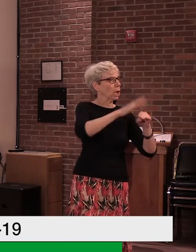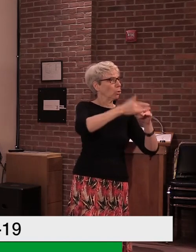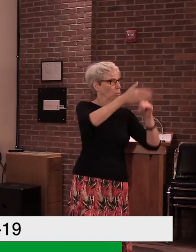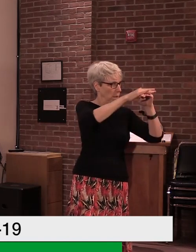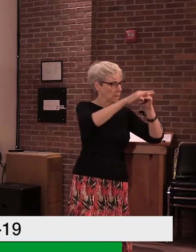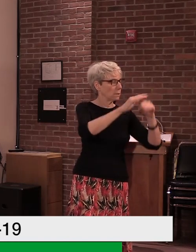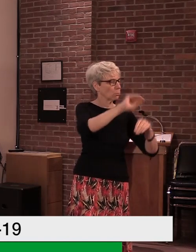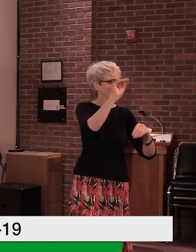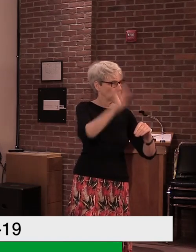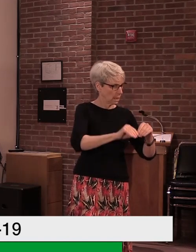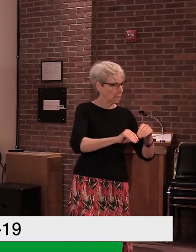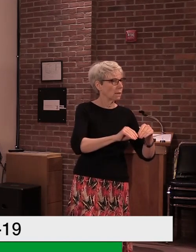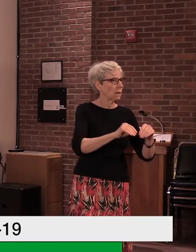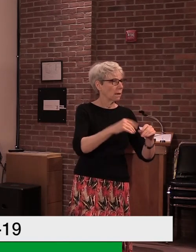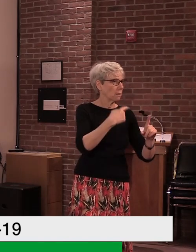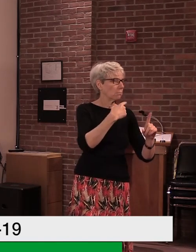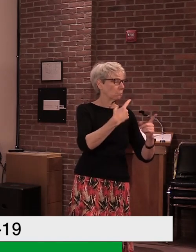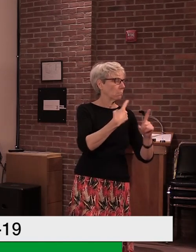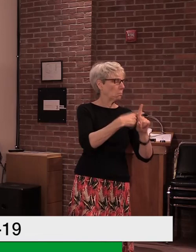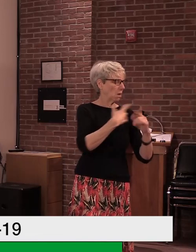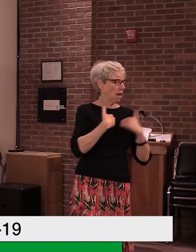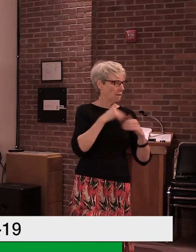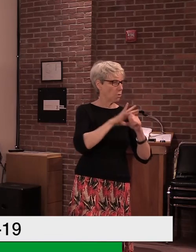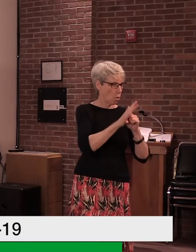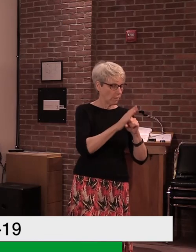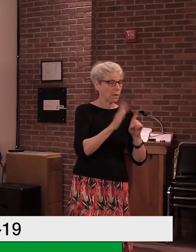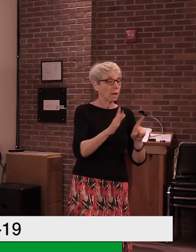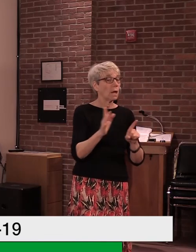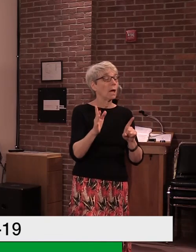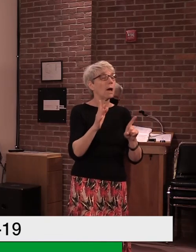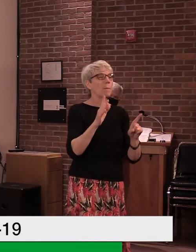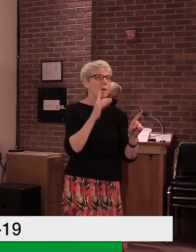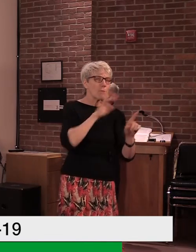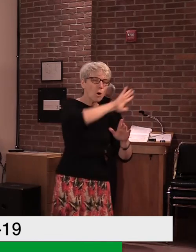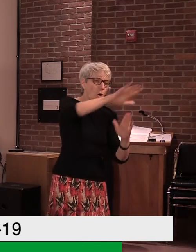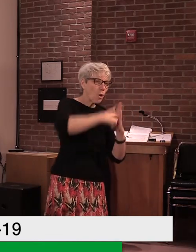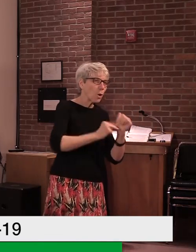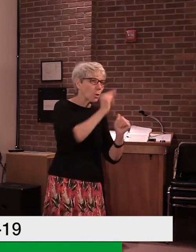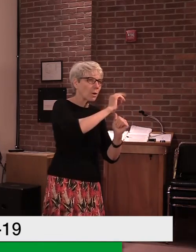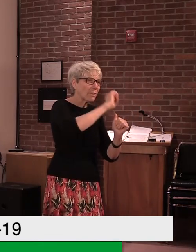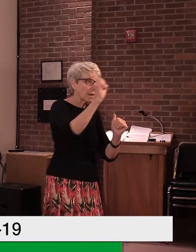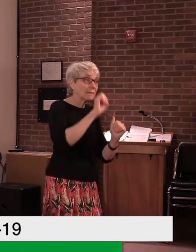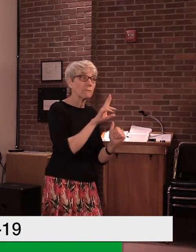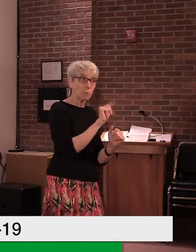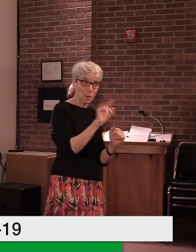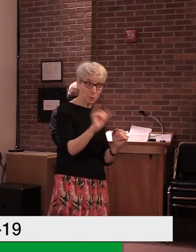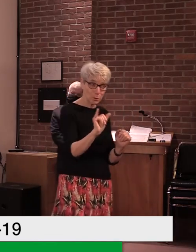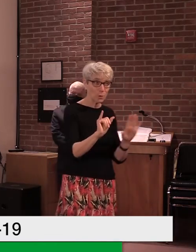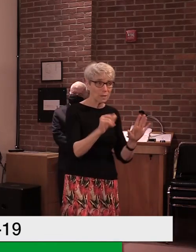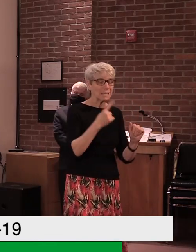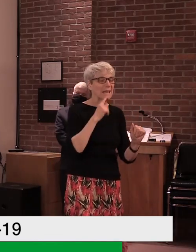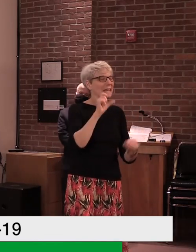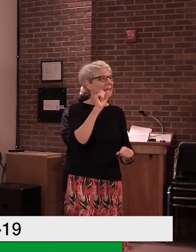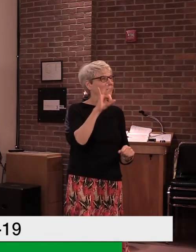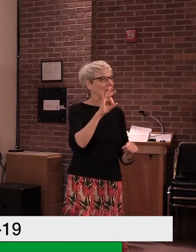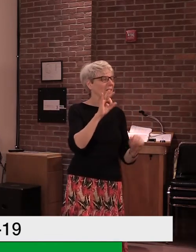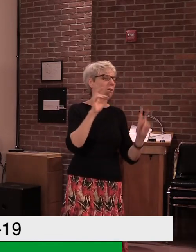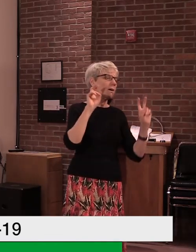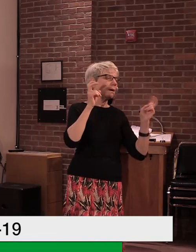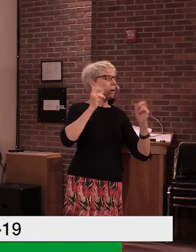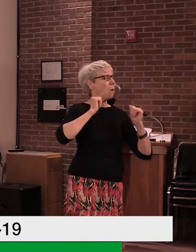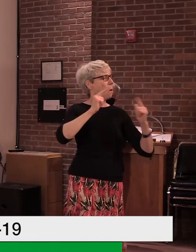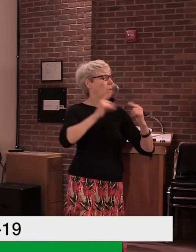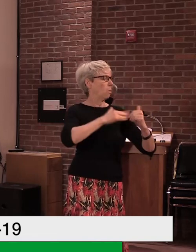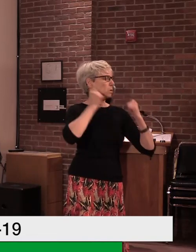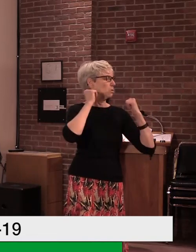each one of the states, including Vermont, if a mask policy is universally adopted, meaning 95% of people